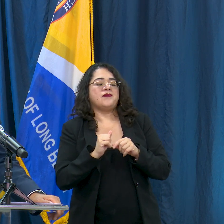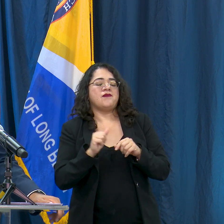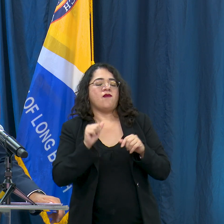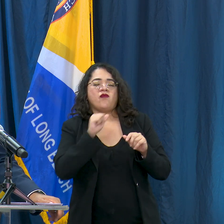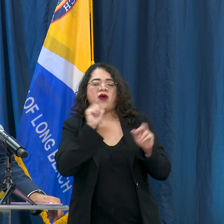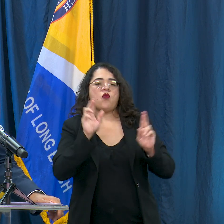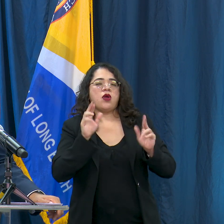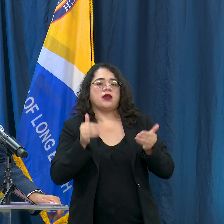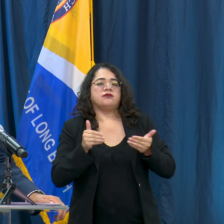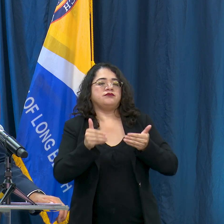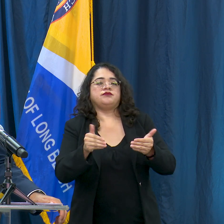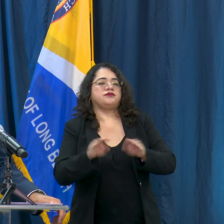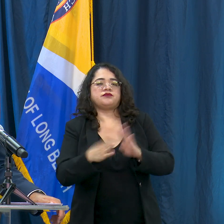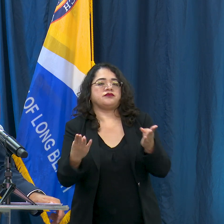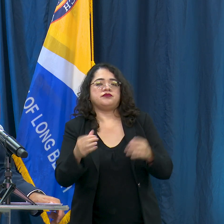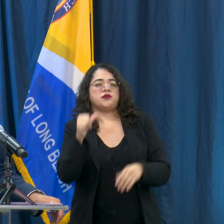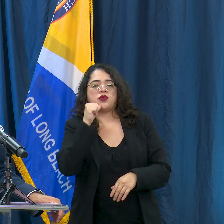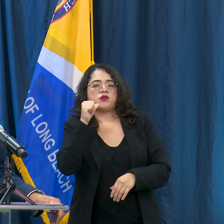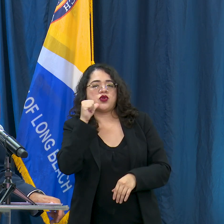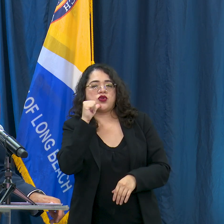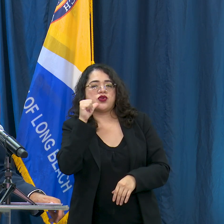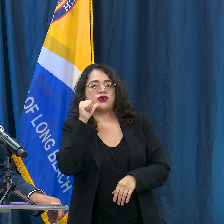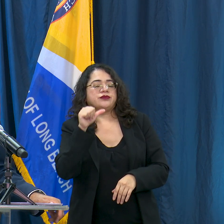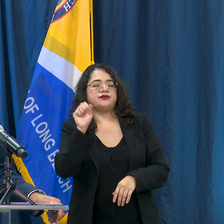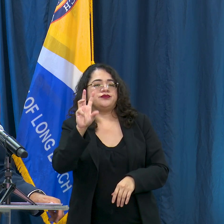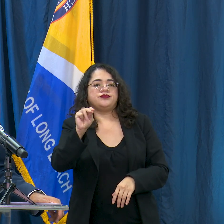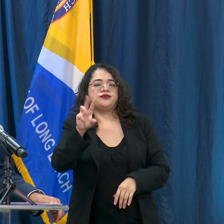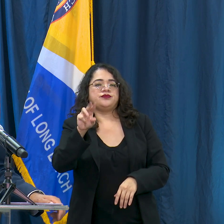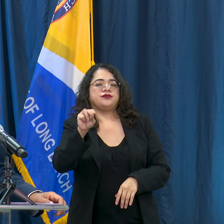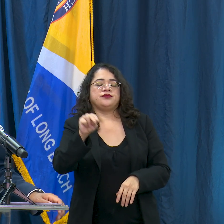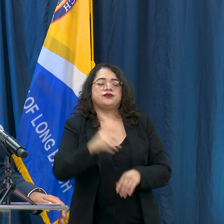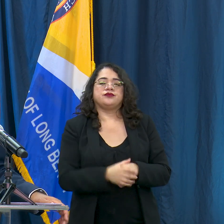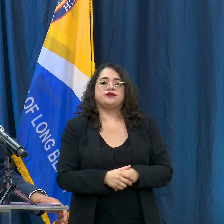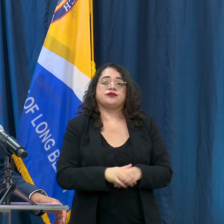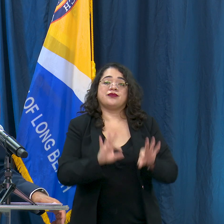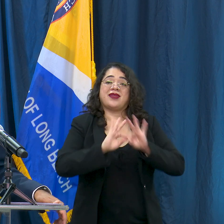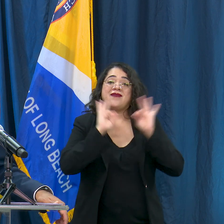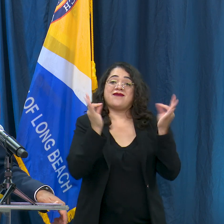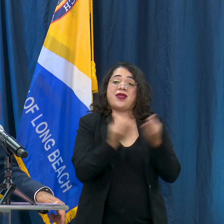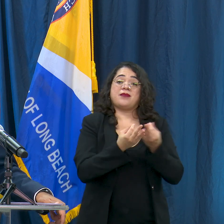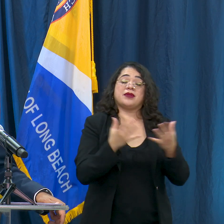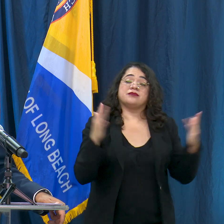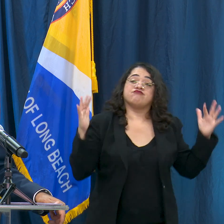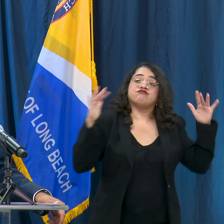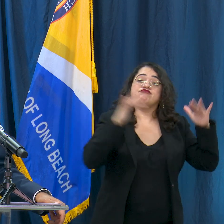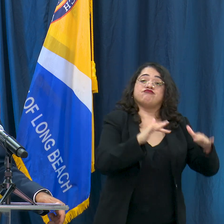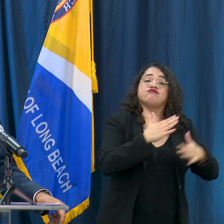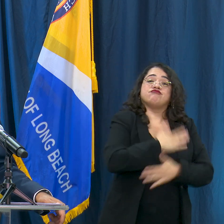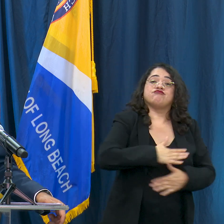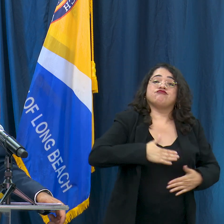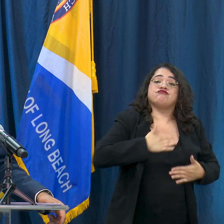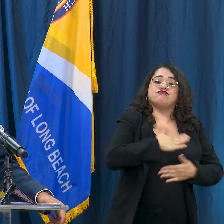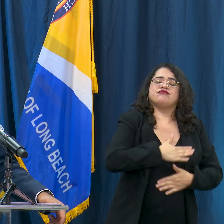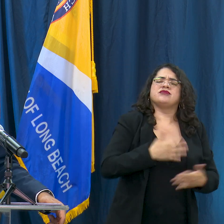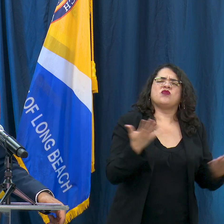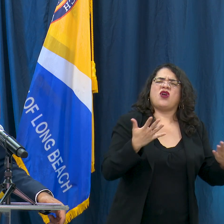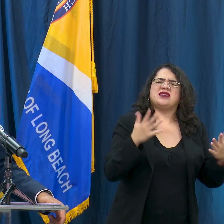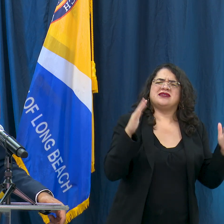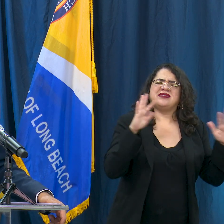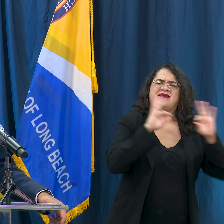and they're not adequately there to reopen any sort of family entertainment sector. And family